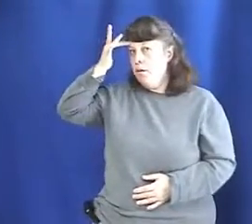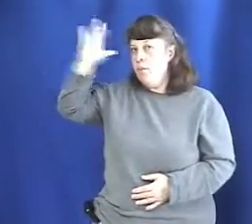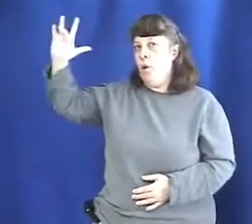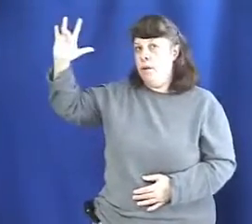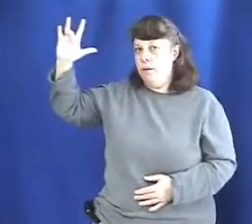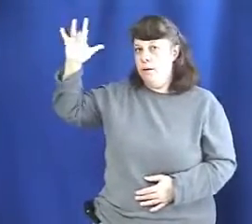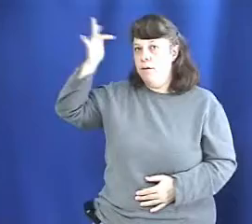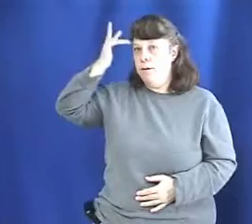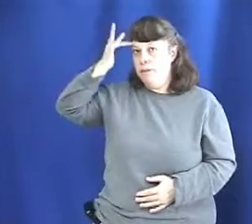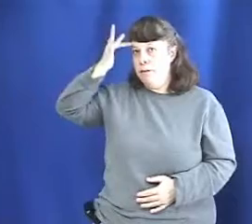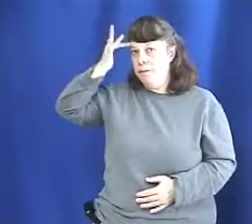Smart.